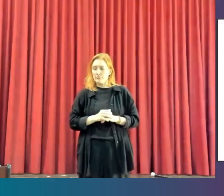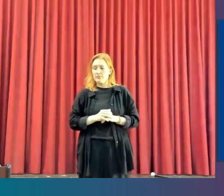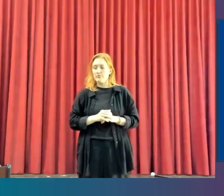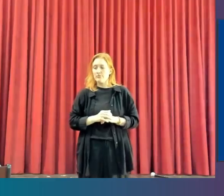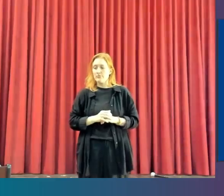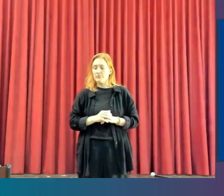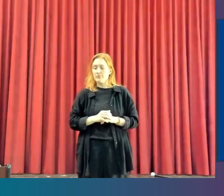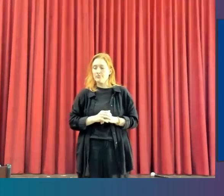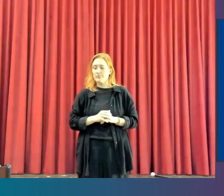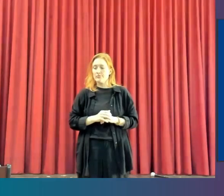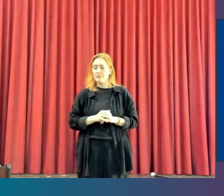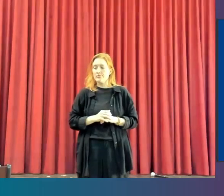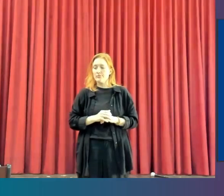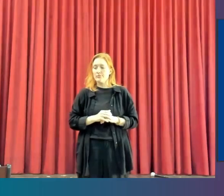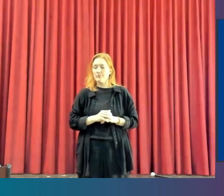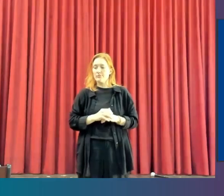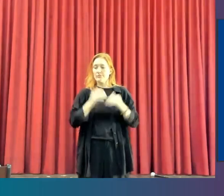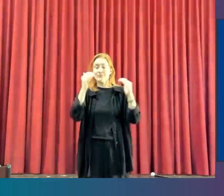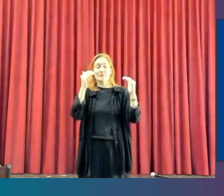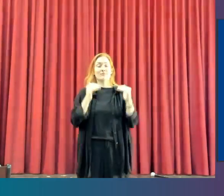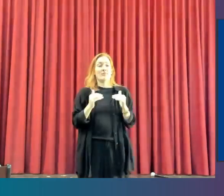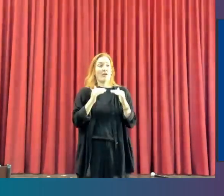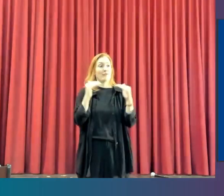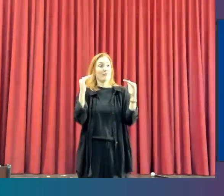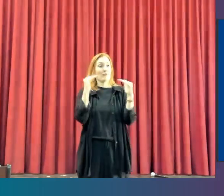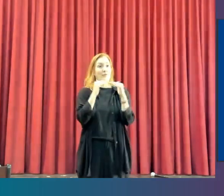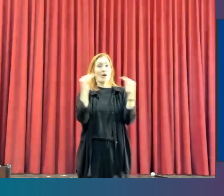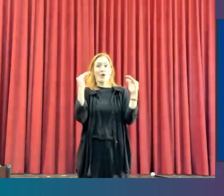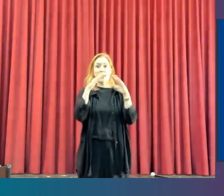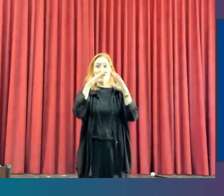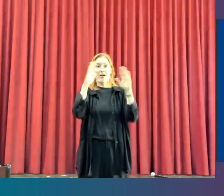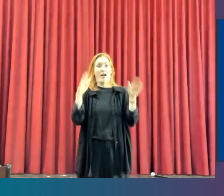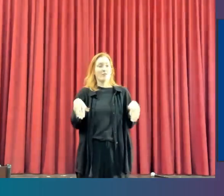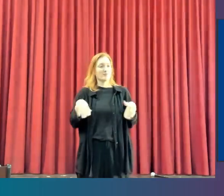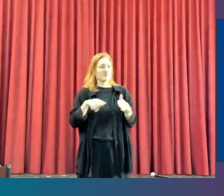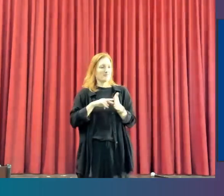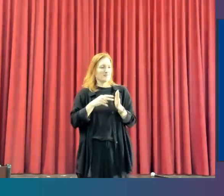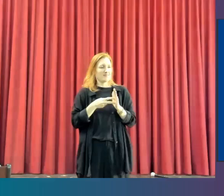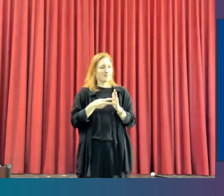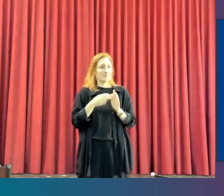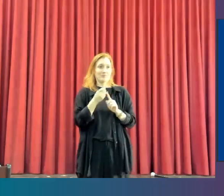All right, so now I want to talk more about fair housing.